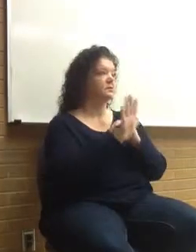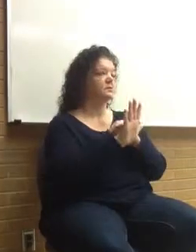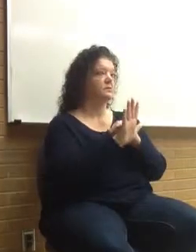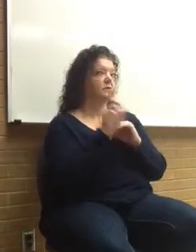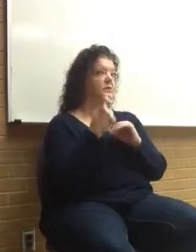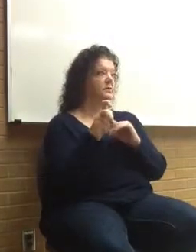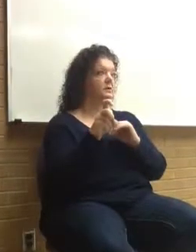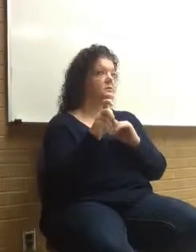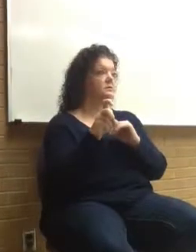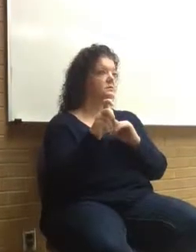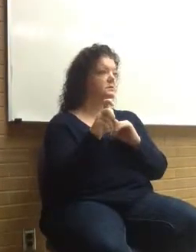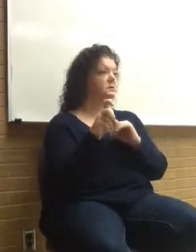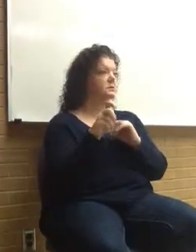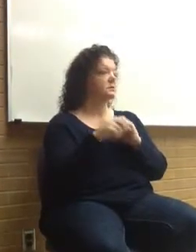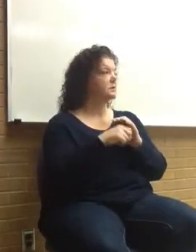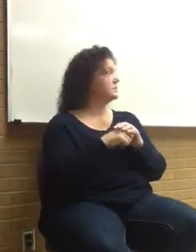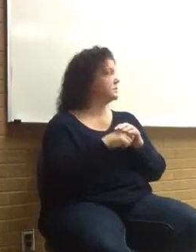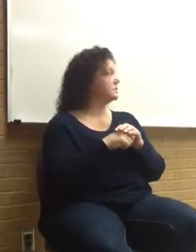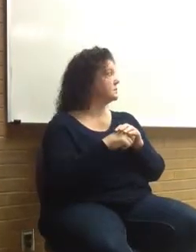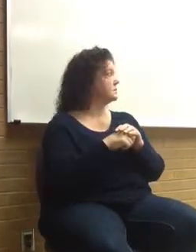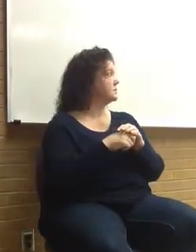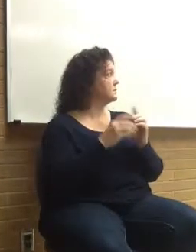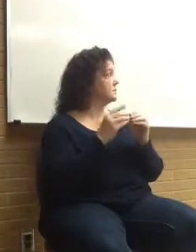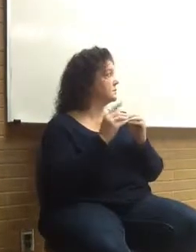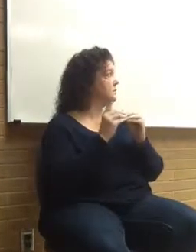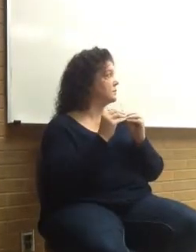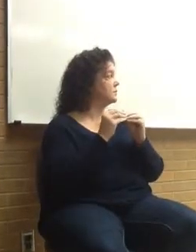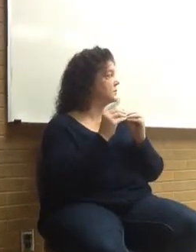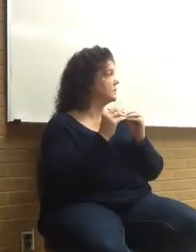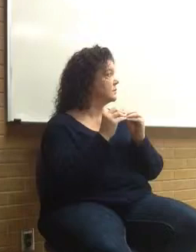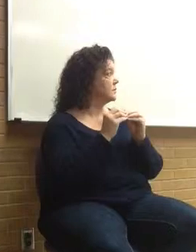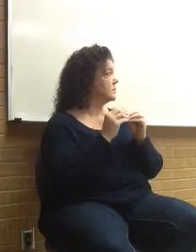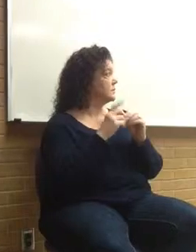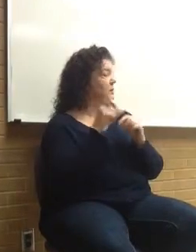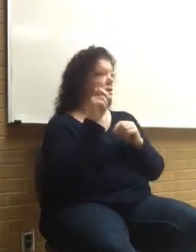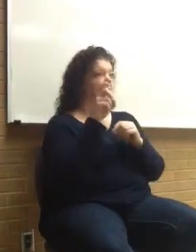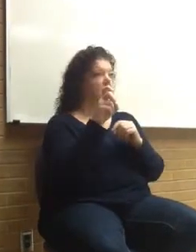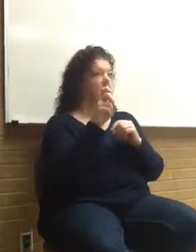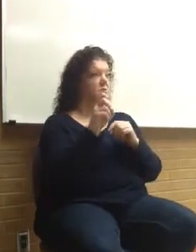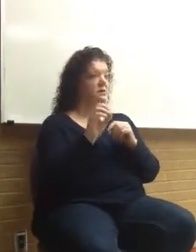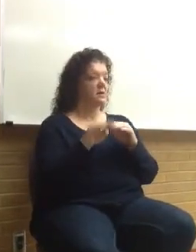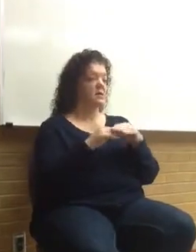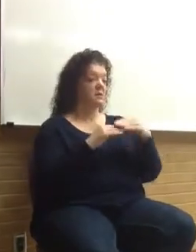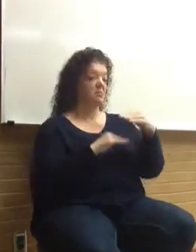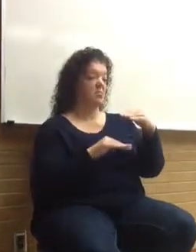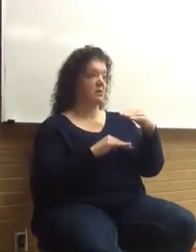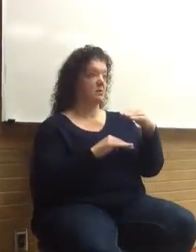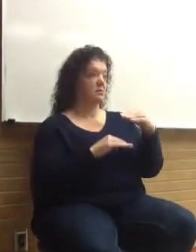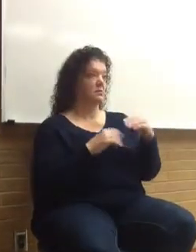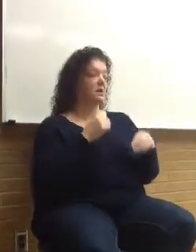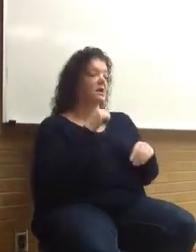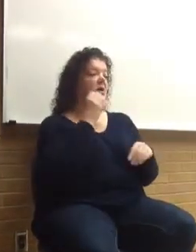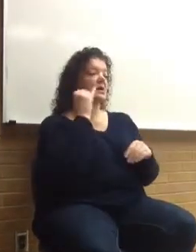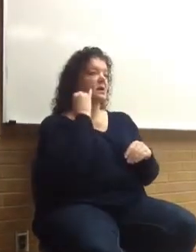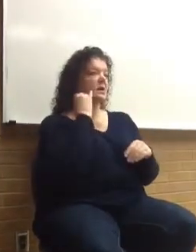5x. One more time. The x on the bottom, if you accidentally put it on the side or on the top,